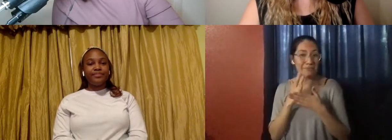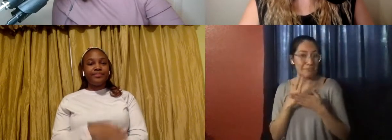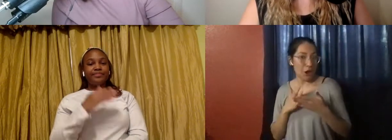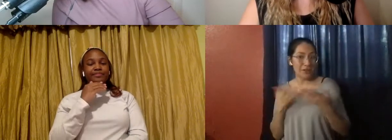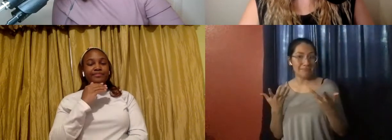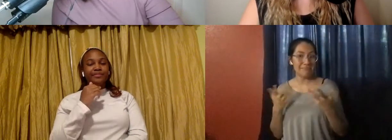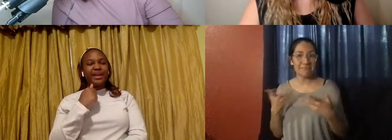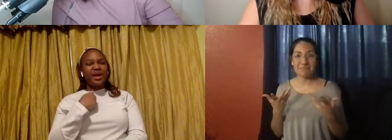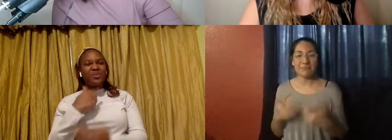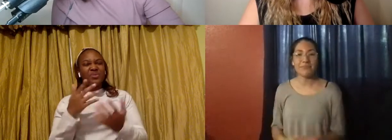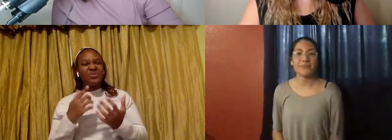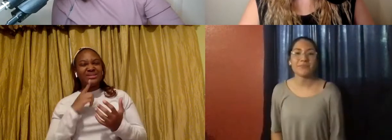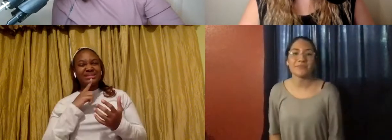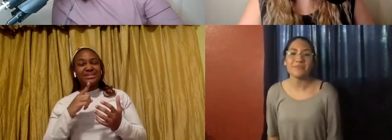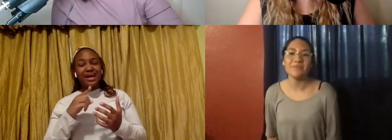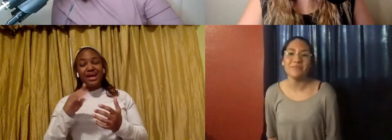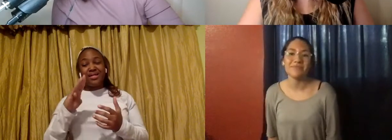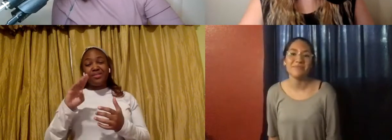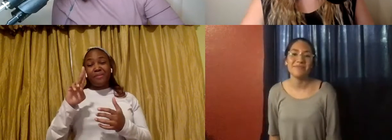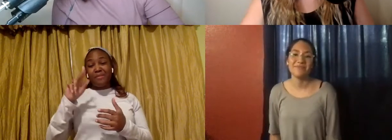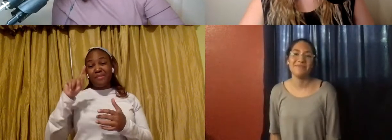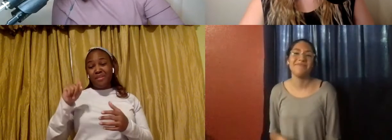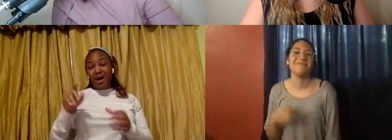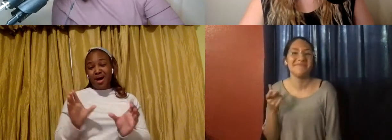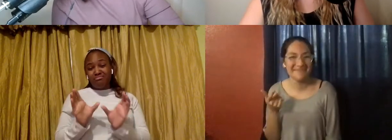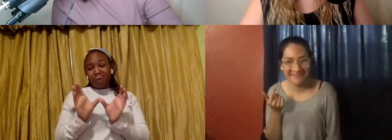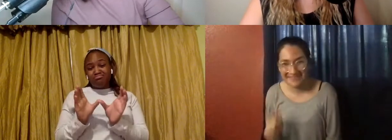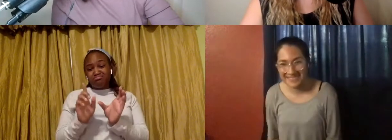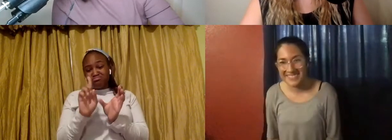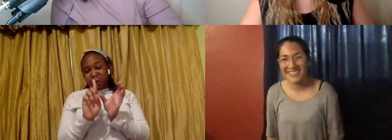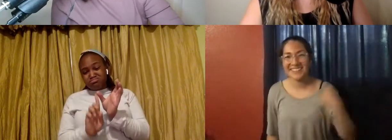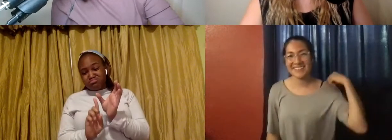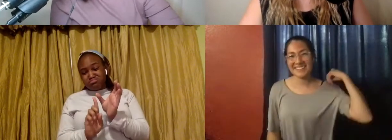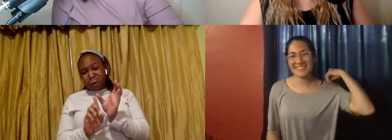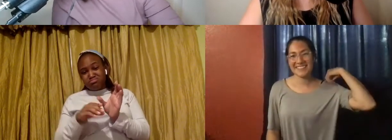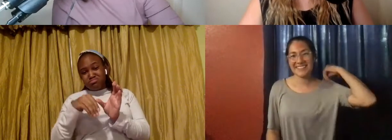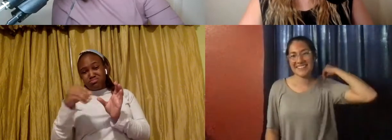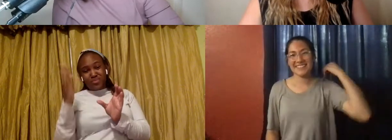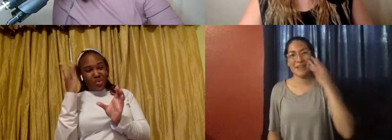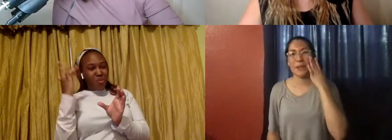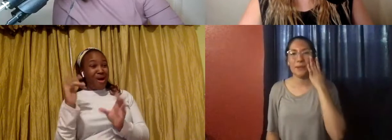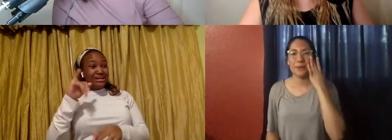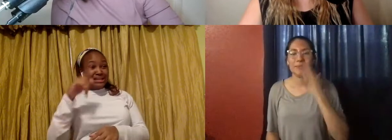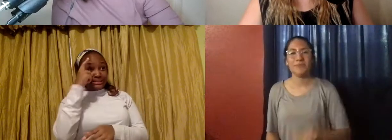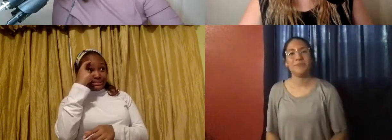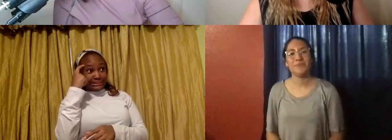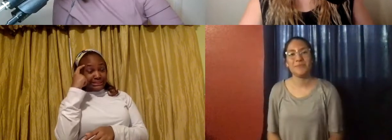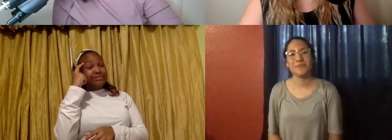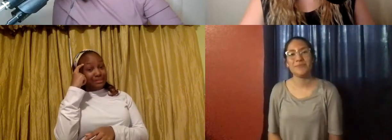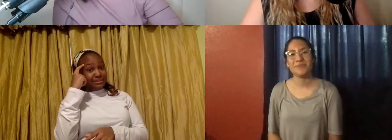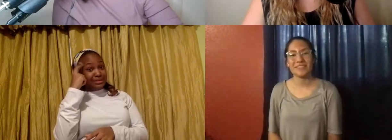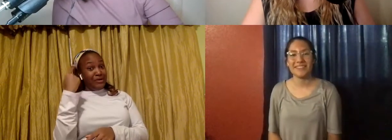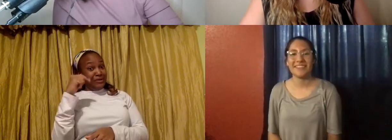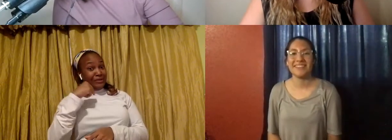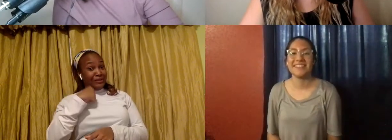I want to say the butt strip, just because I will never live the trauma of the butt strip down when she told